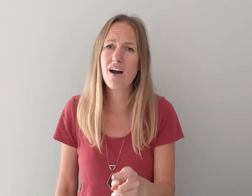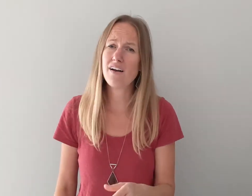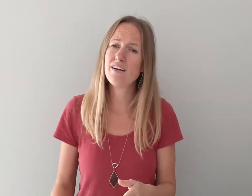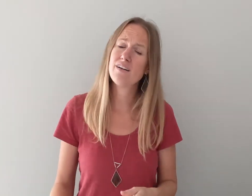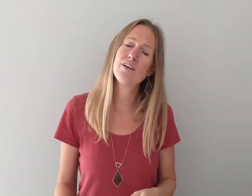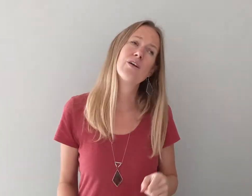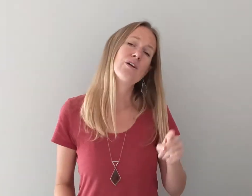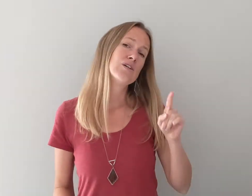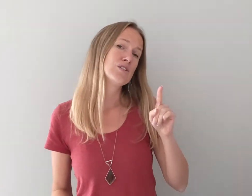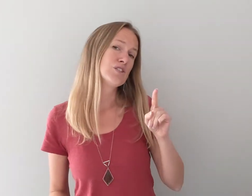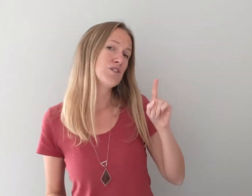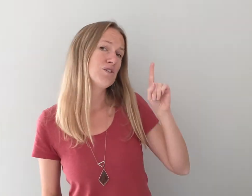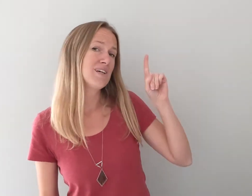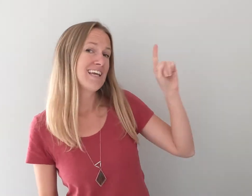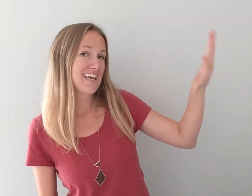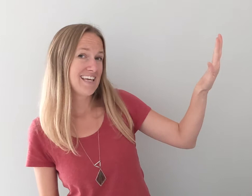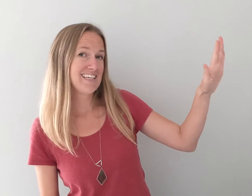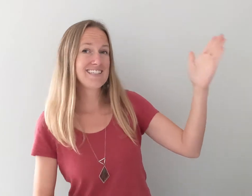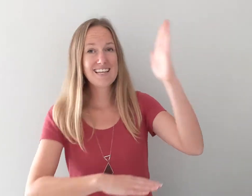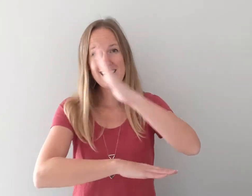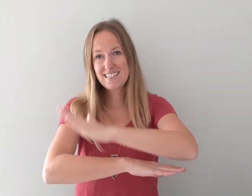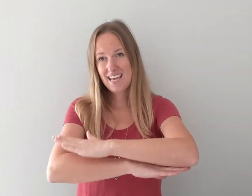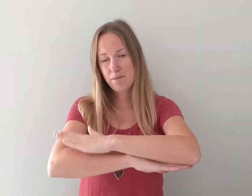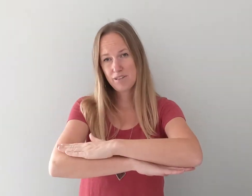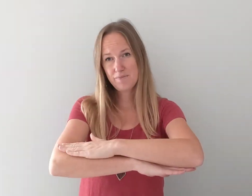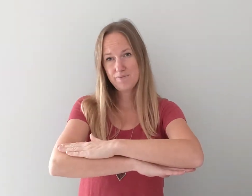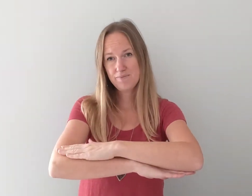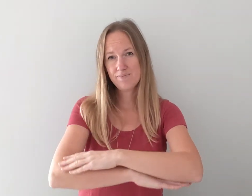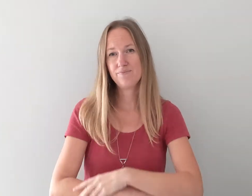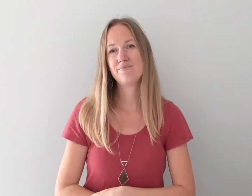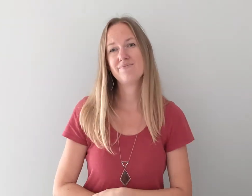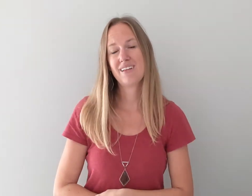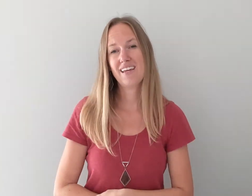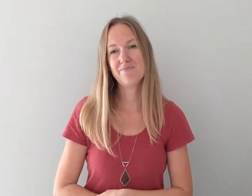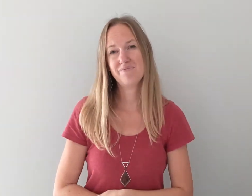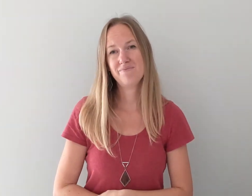are, to his table. Okay?